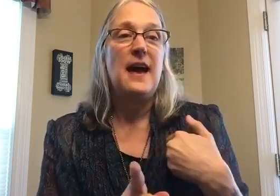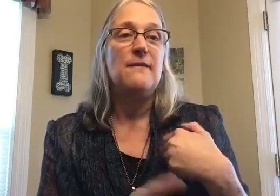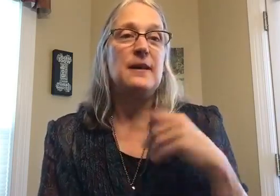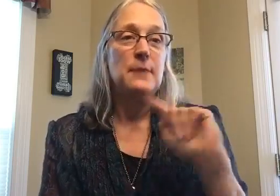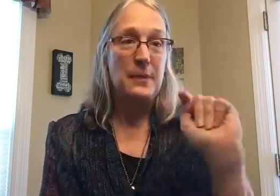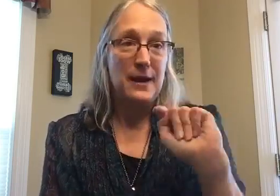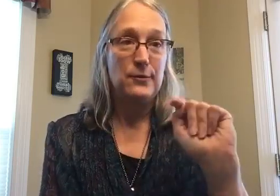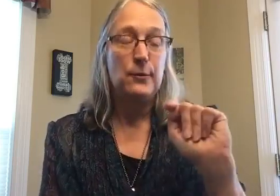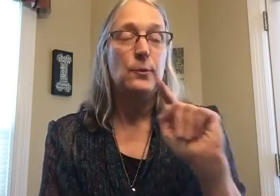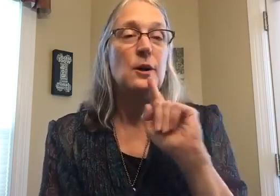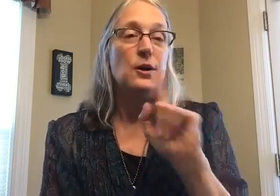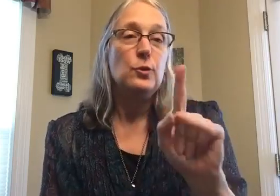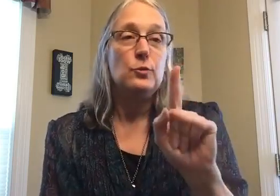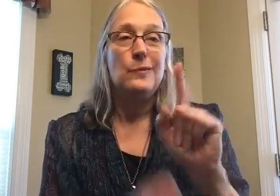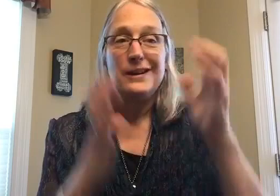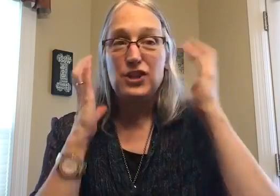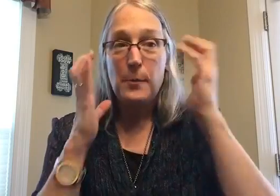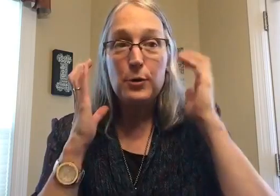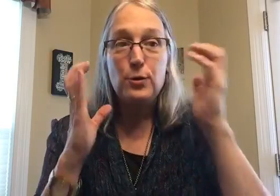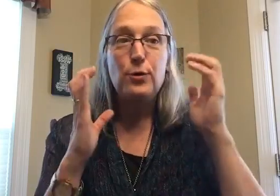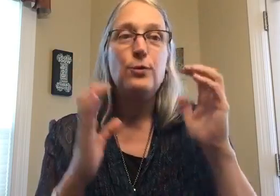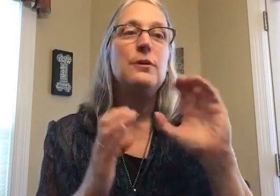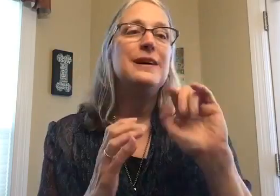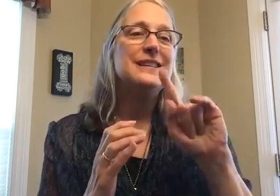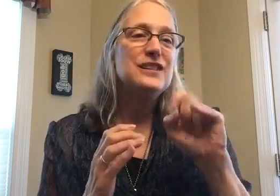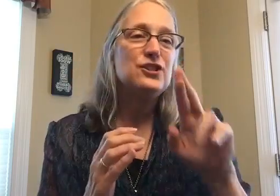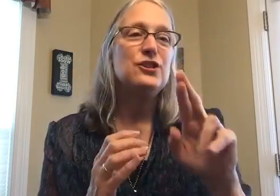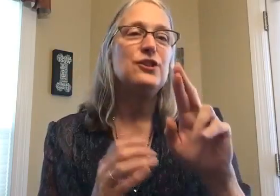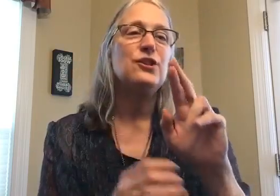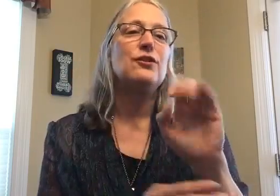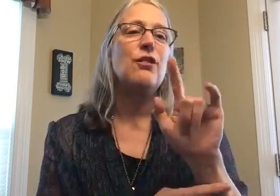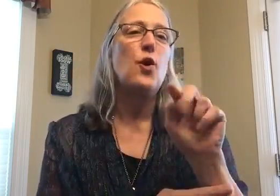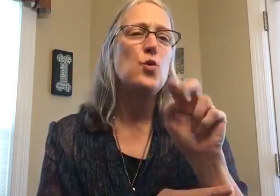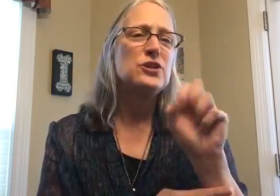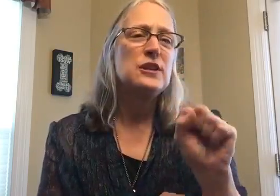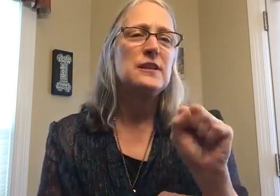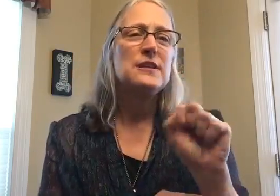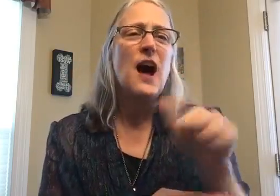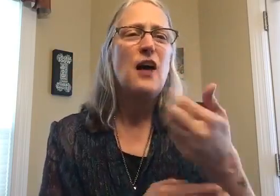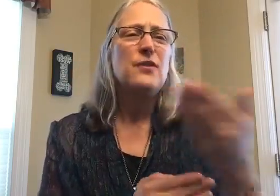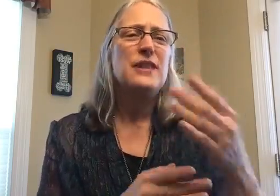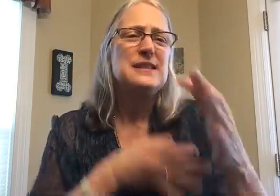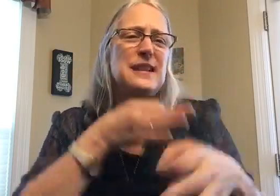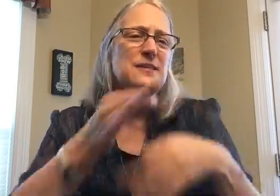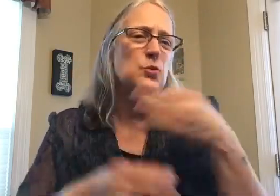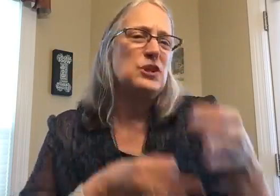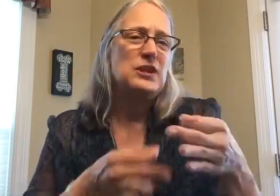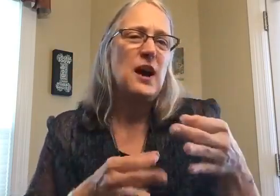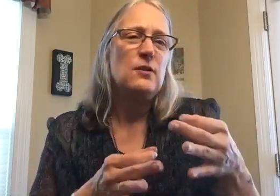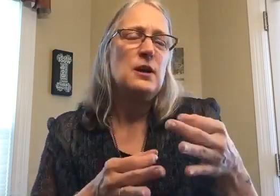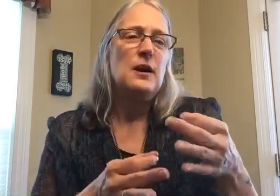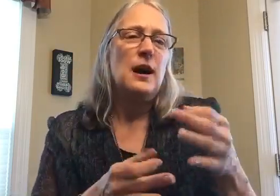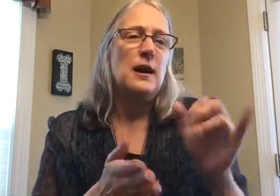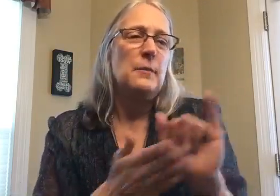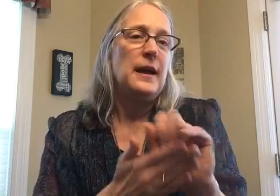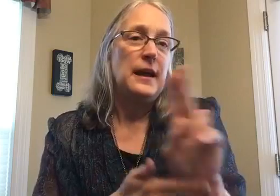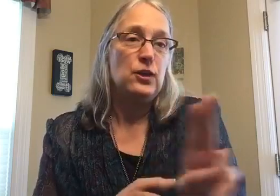in my bathroom, my shampoo, conditioner, lotions, other things that I've switched out that I